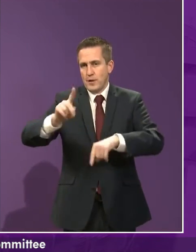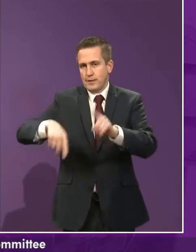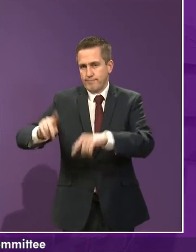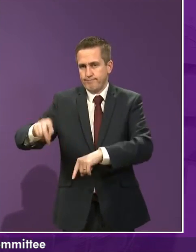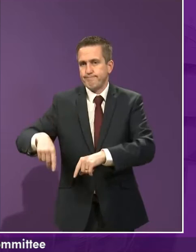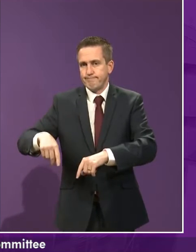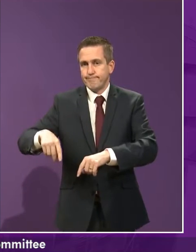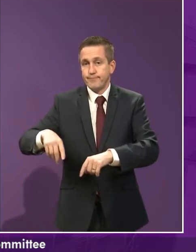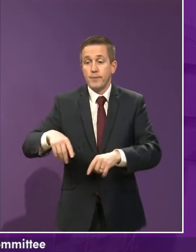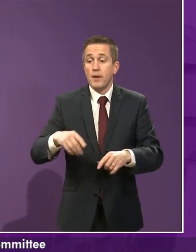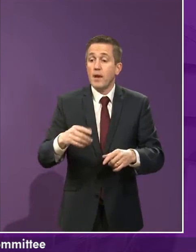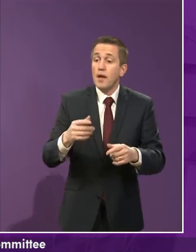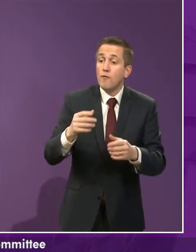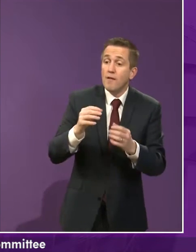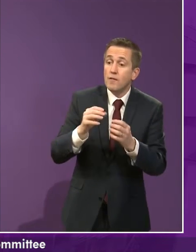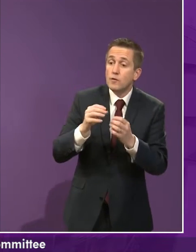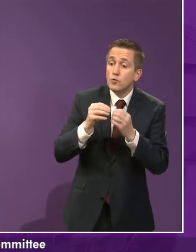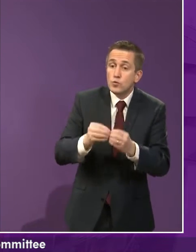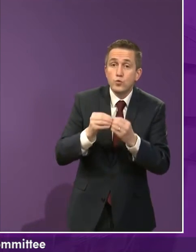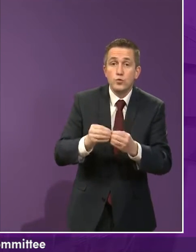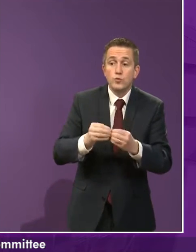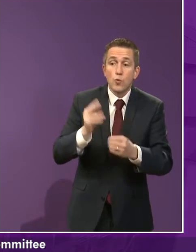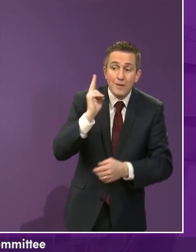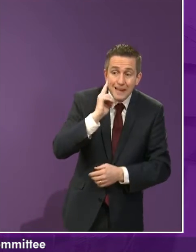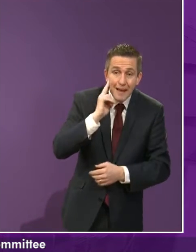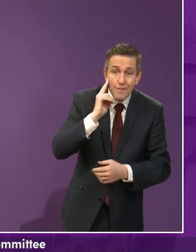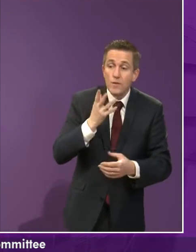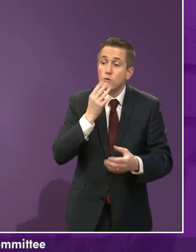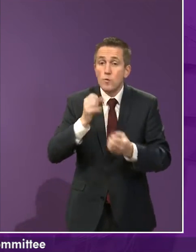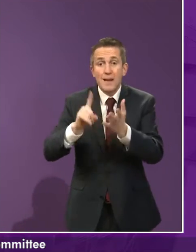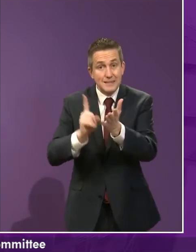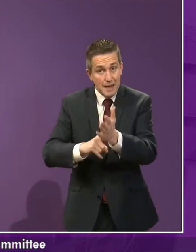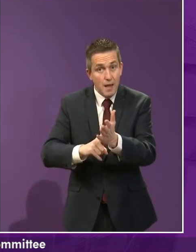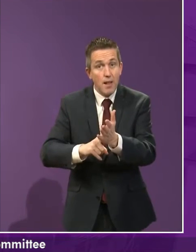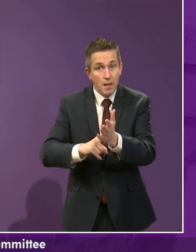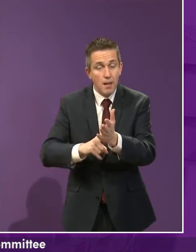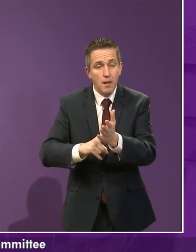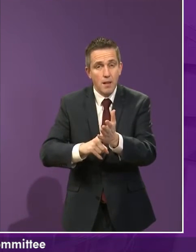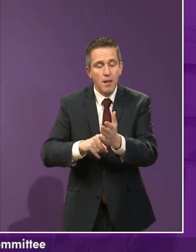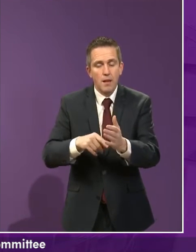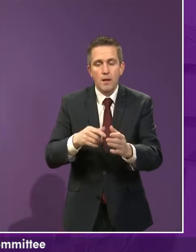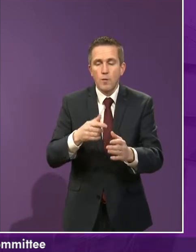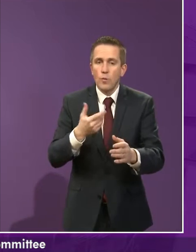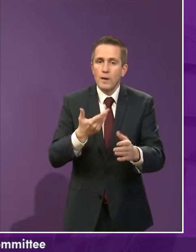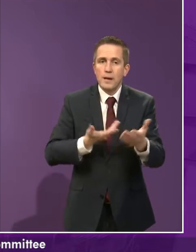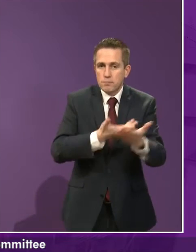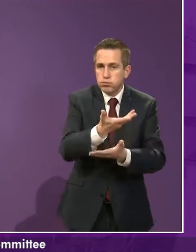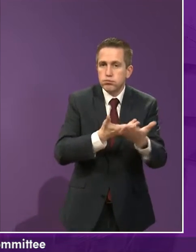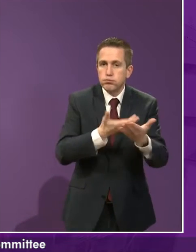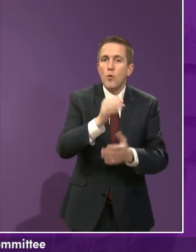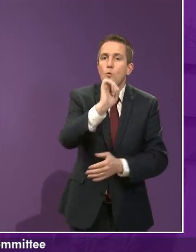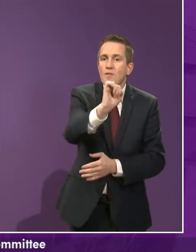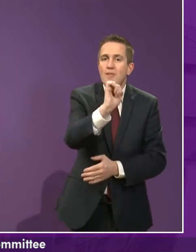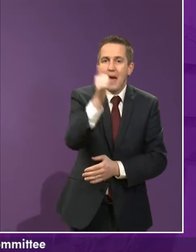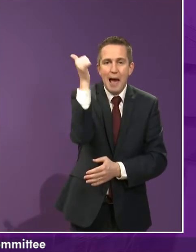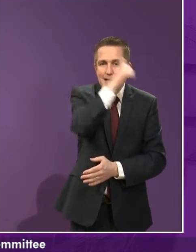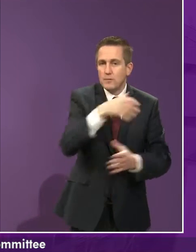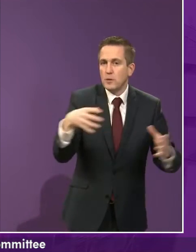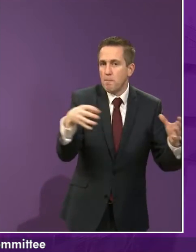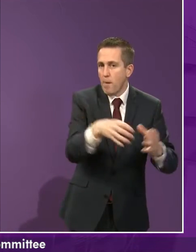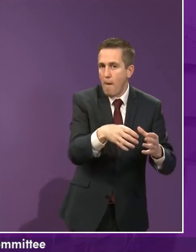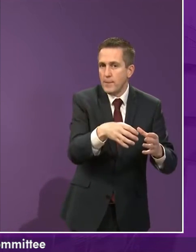for BSL users or students who are deaf, is if we have a student who is deaf, we will work with the academic department